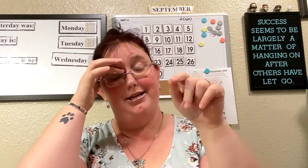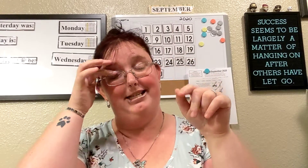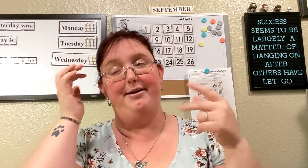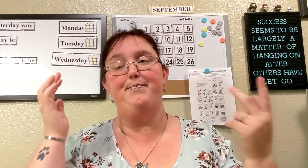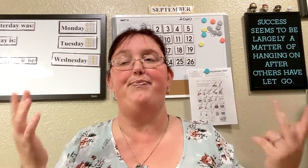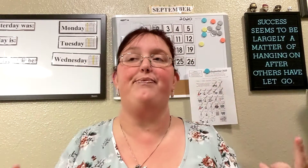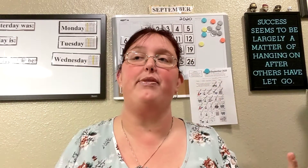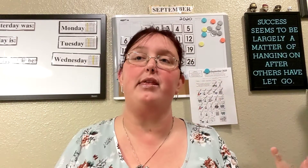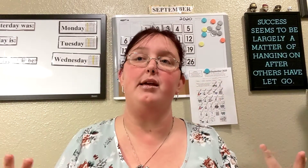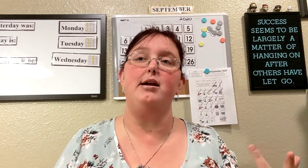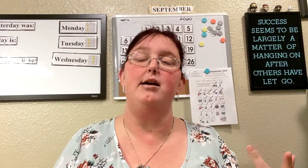2020.